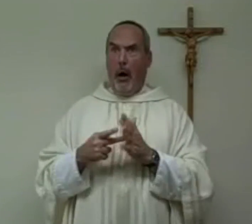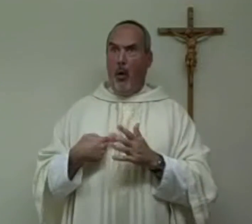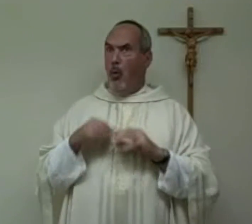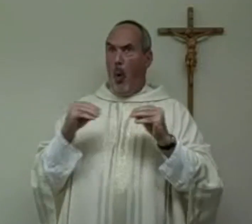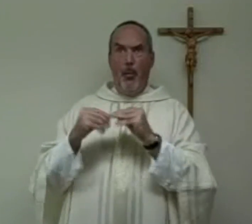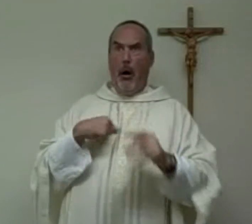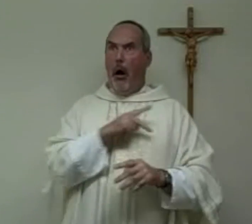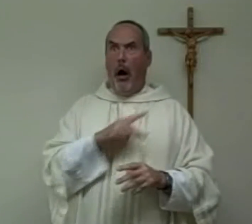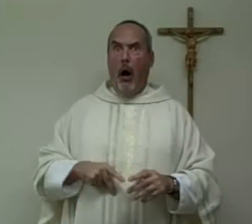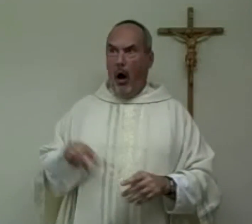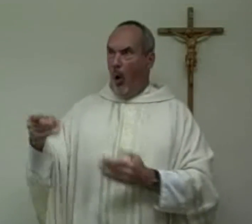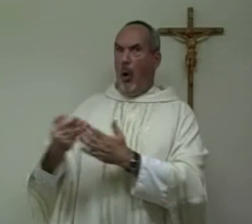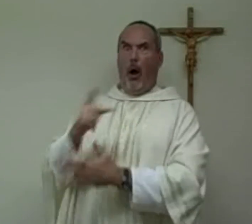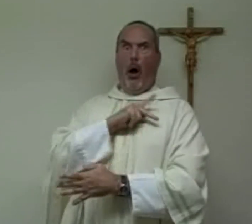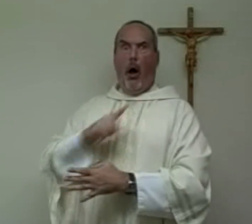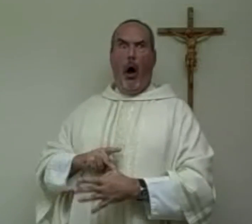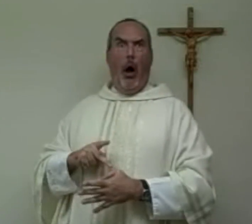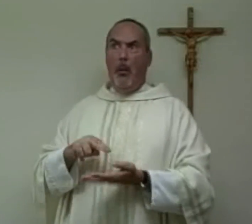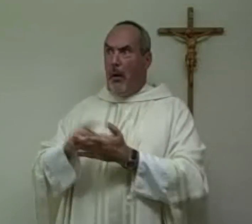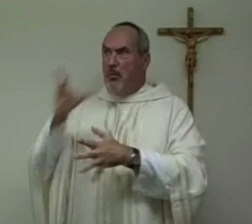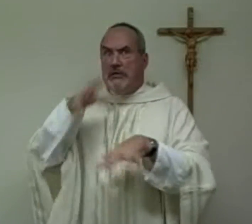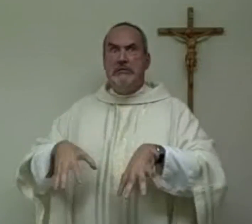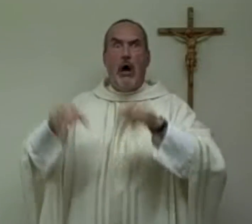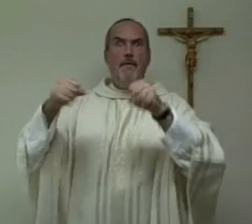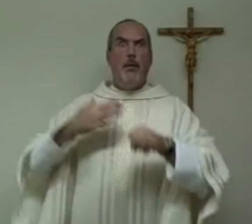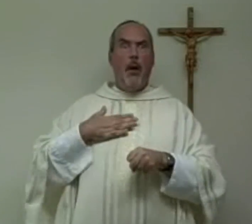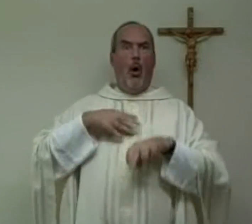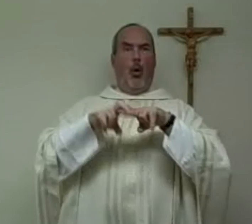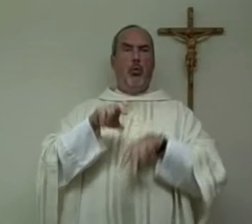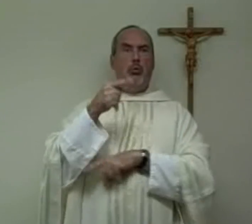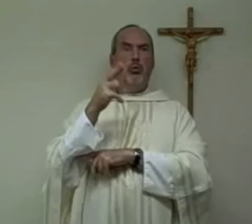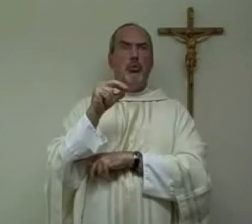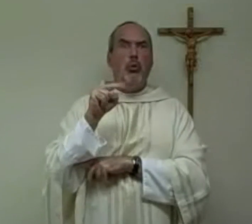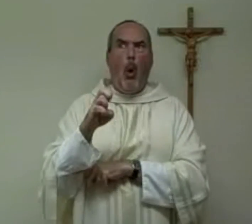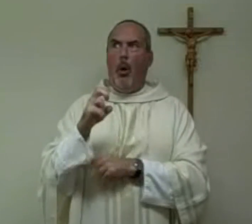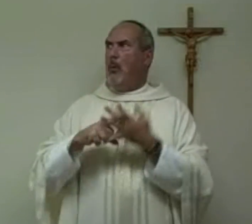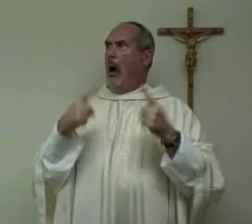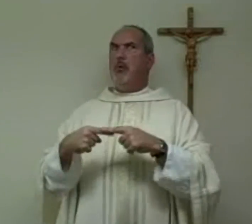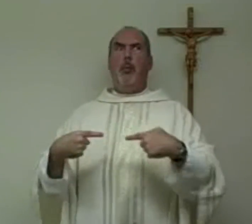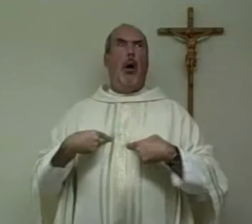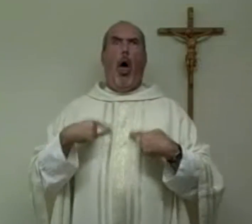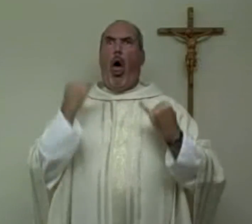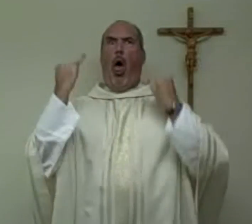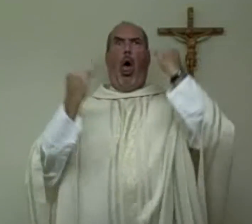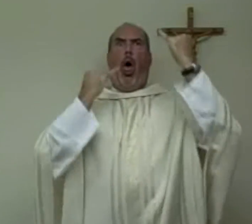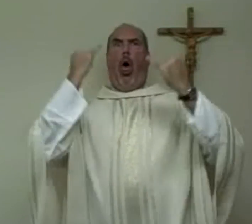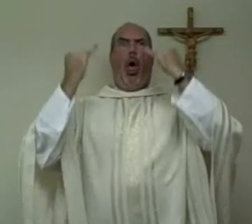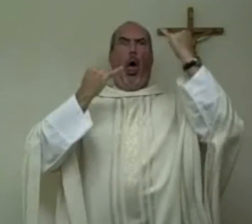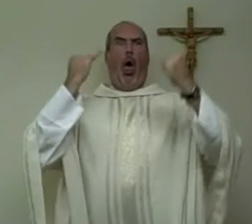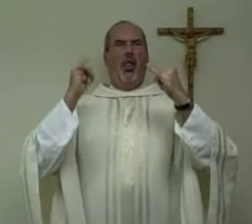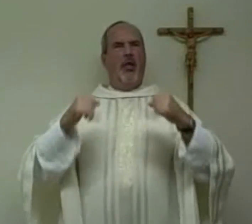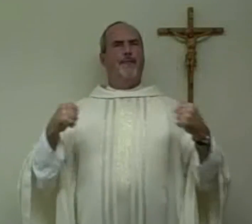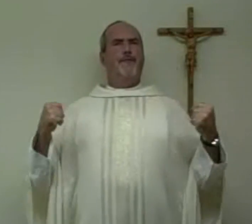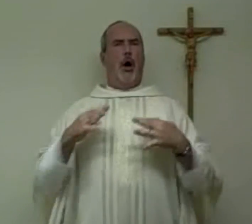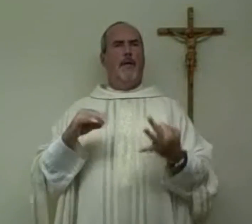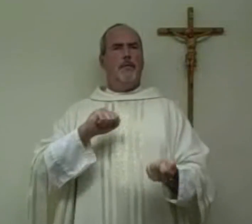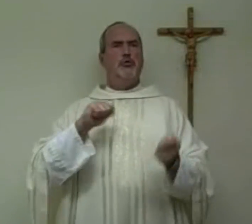could be that he feared change, that he would no longer be king and this baby would take over his throne